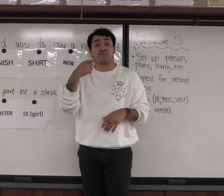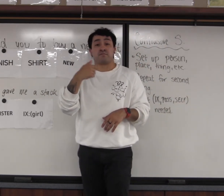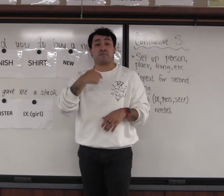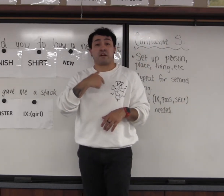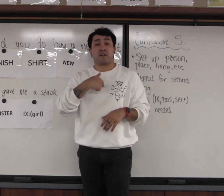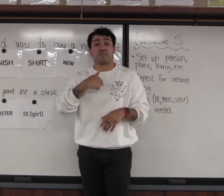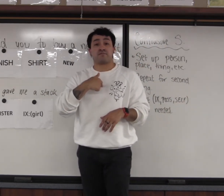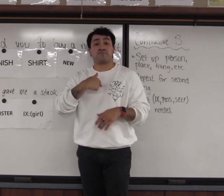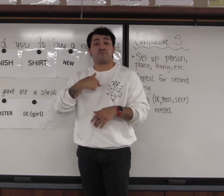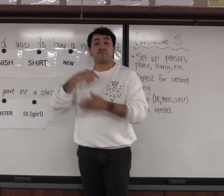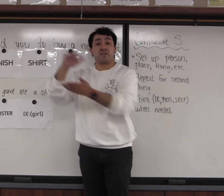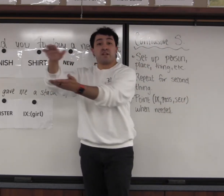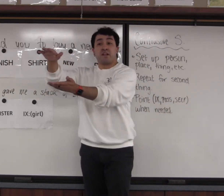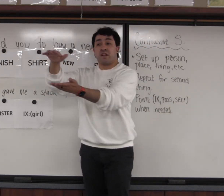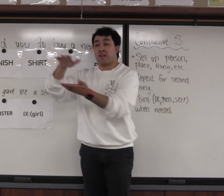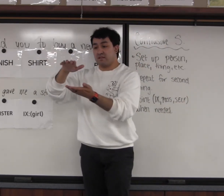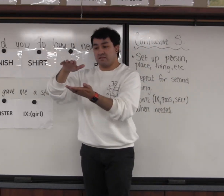So first thing,